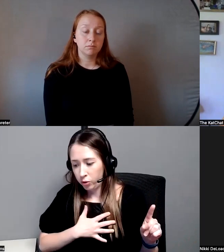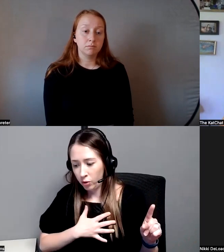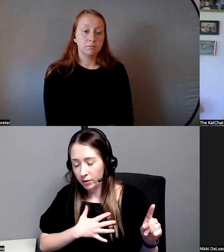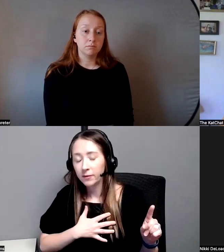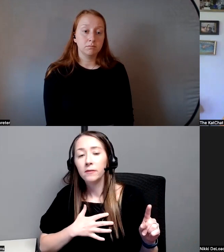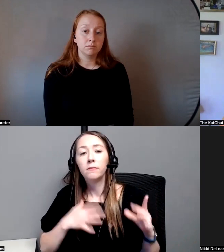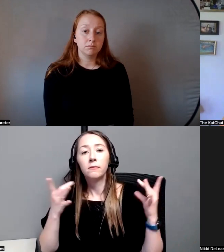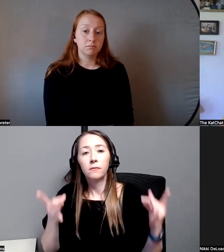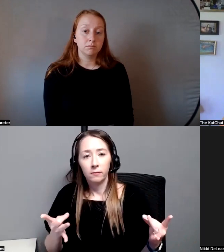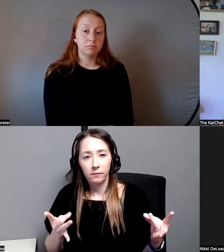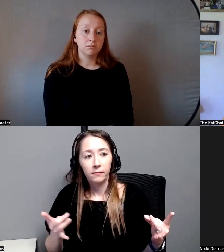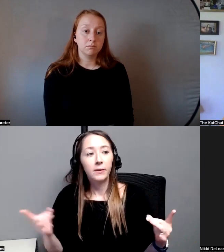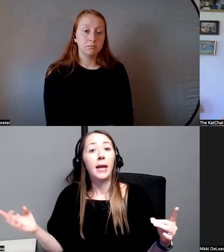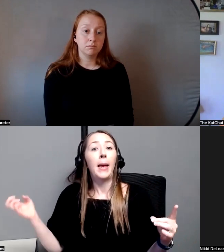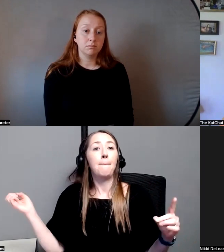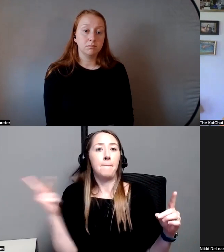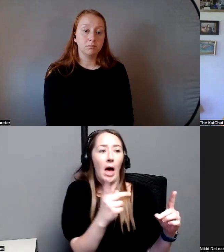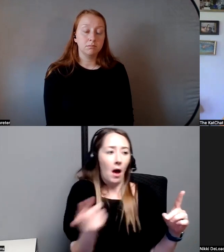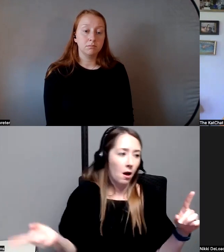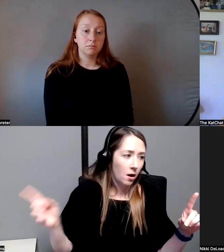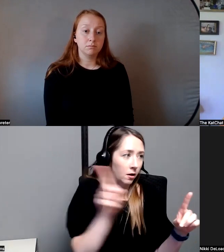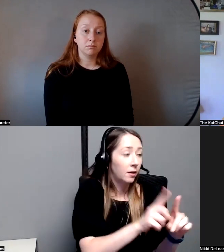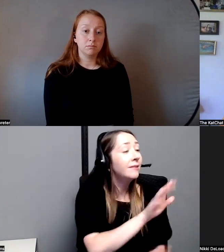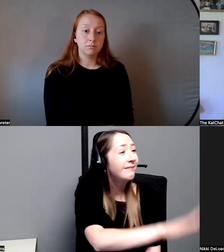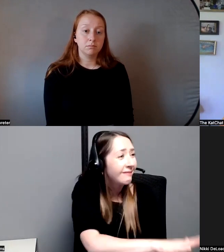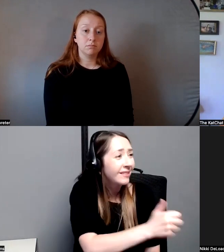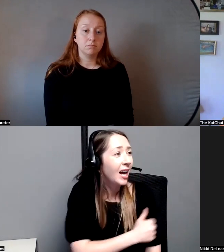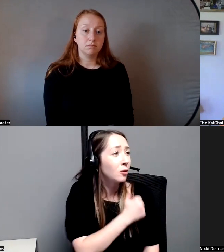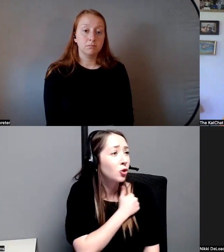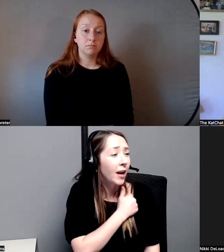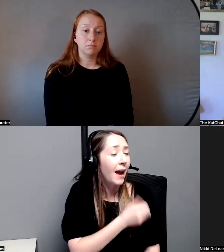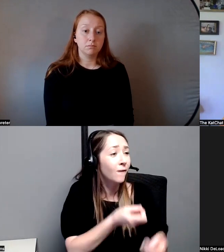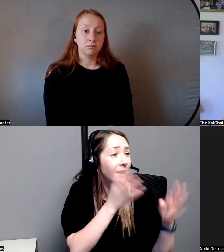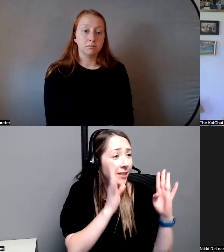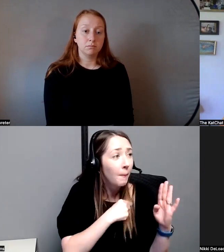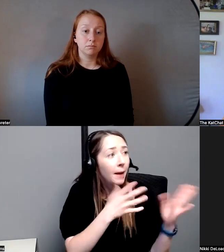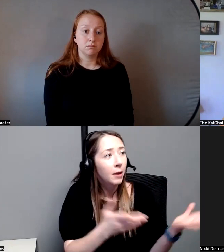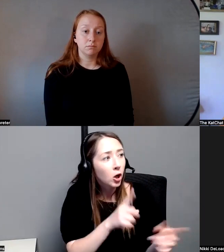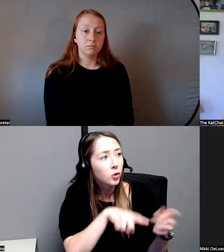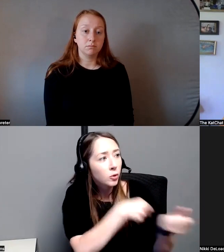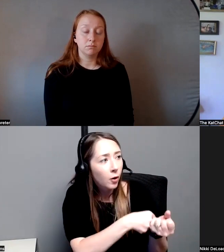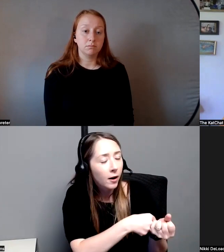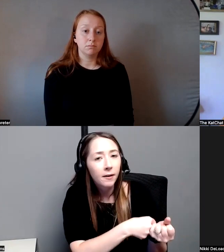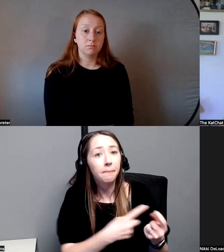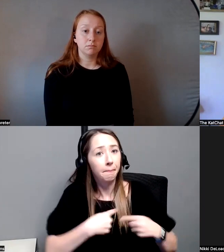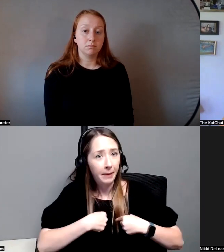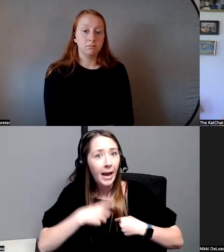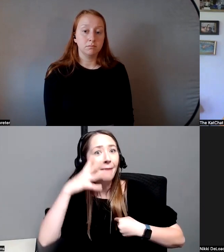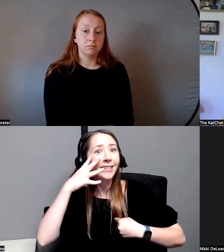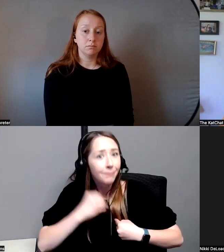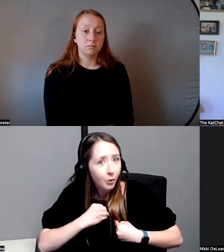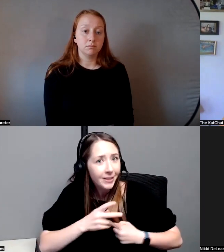back and be like, listen, I'm so sorry. I freaked out. I'm here, but I've seen it. I've witnessed it